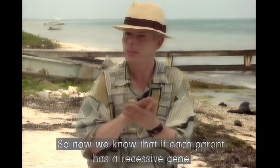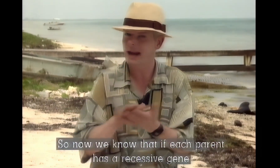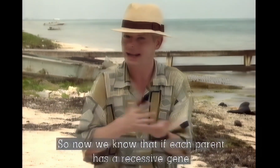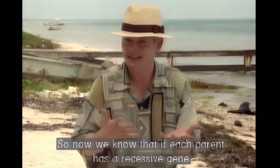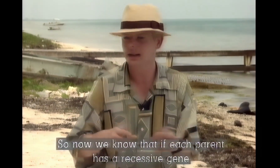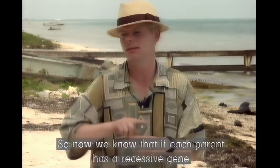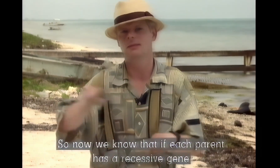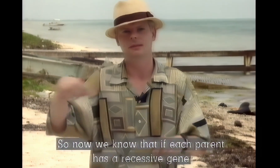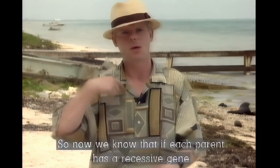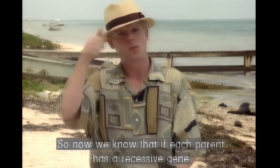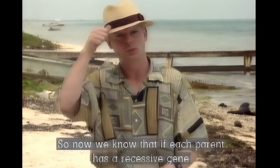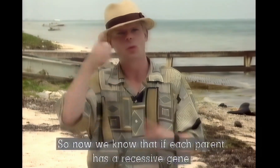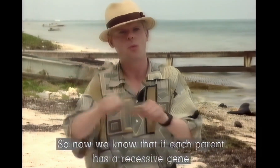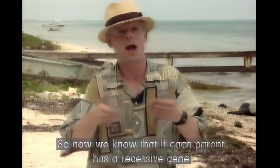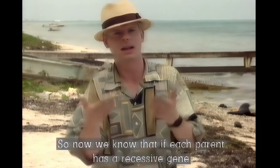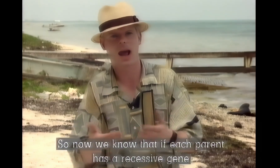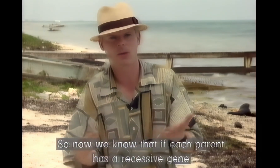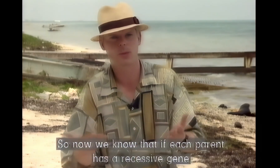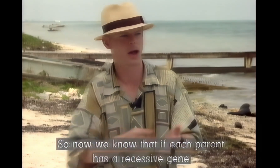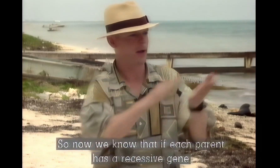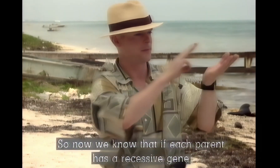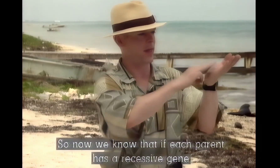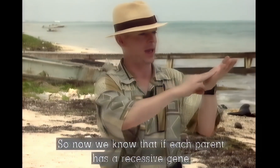So now we know that if each parent has a recessive gene,